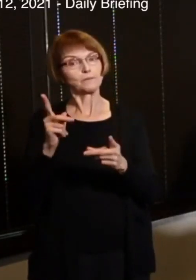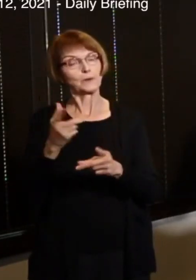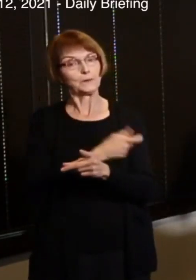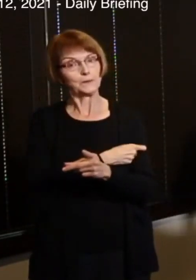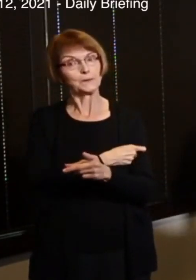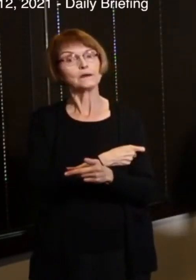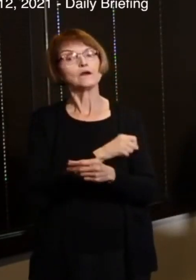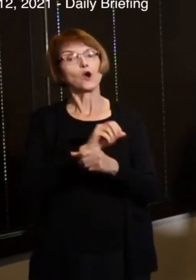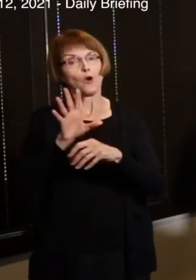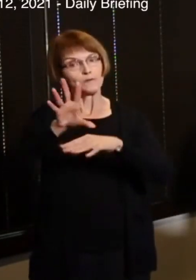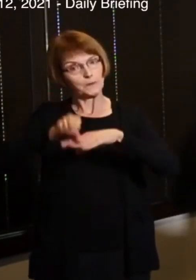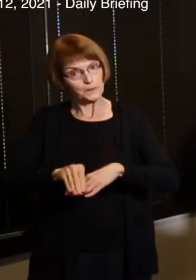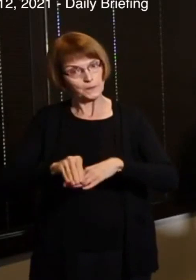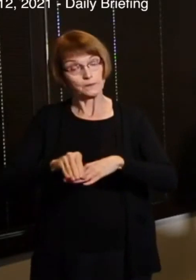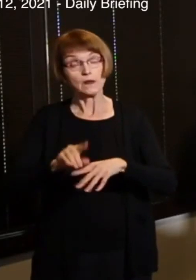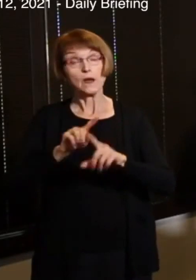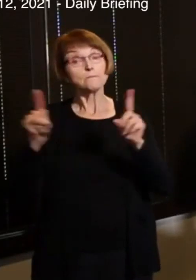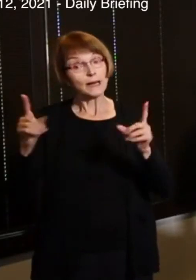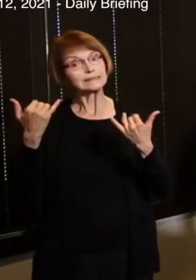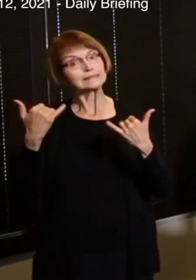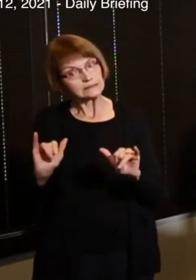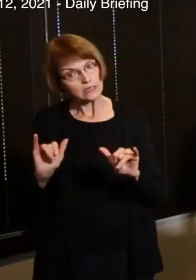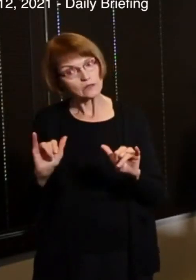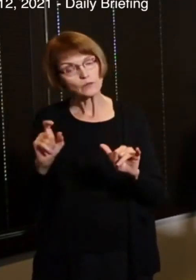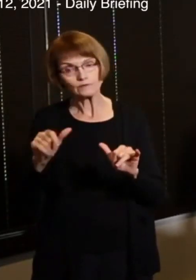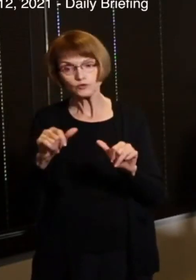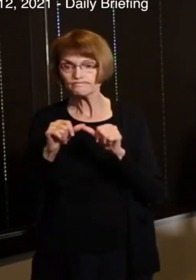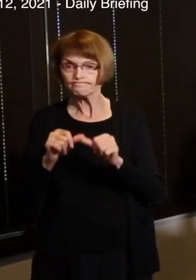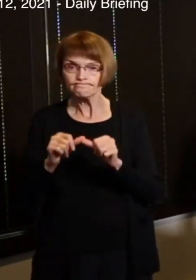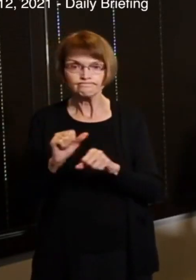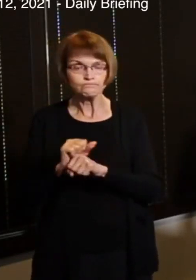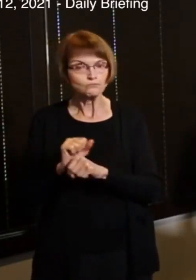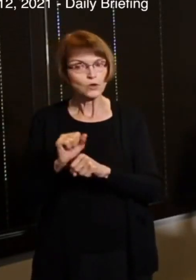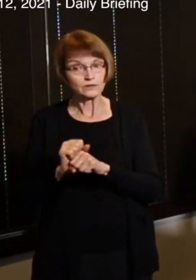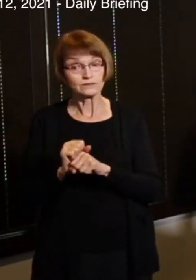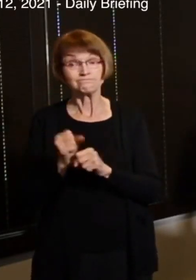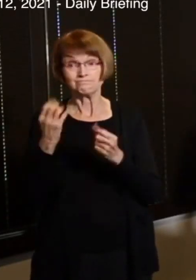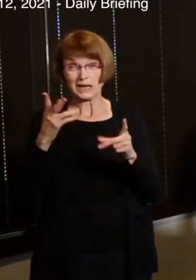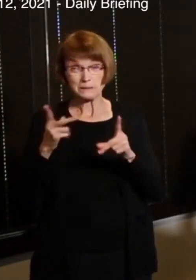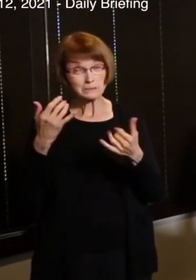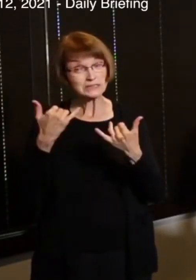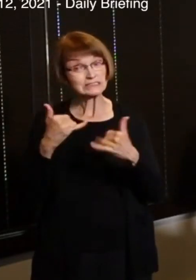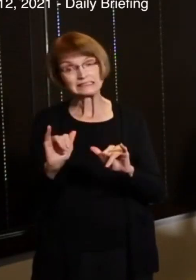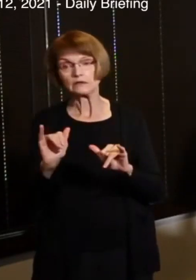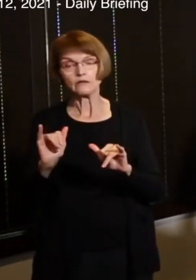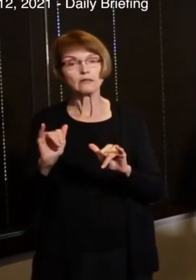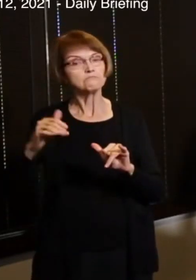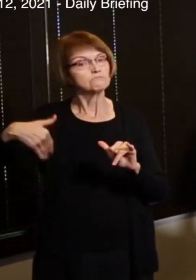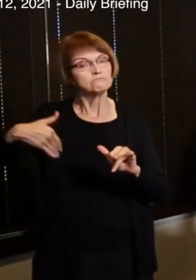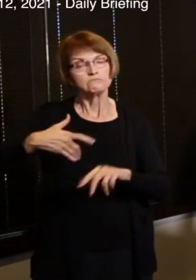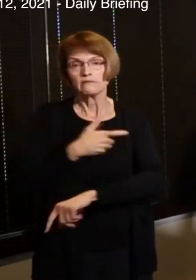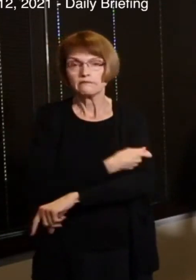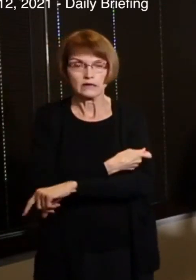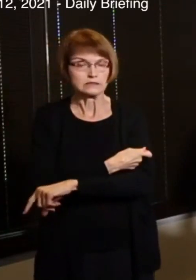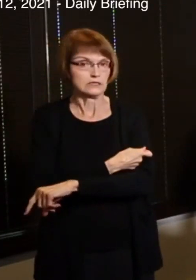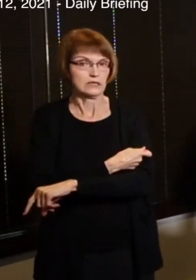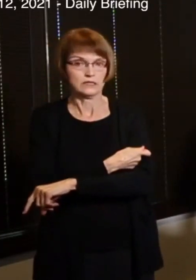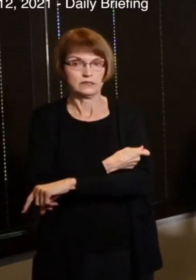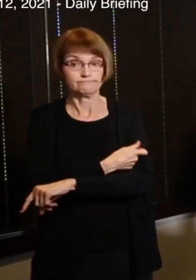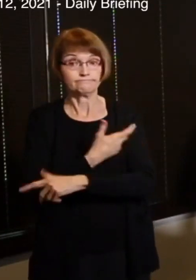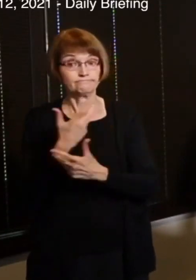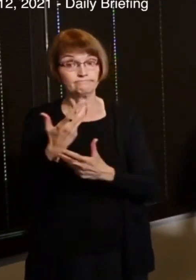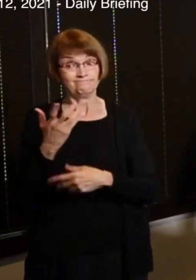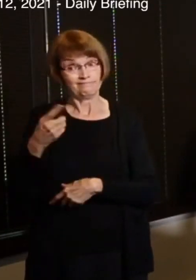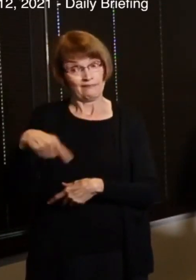work to do. There's still a significant percentage of the population that is unvaccinated and are therefore